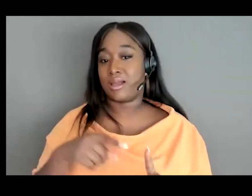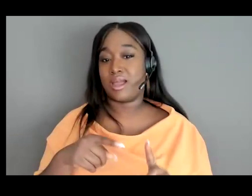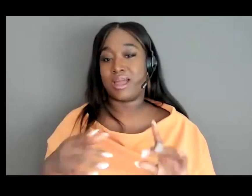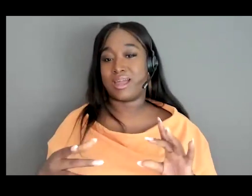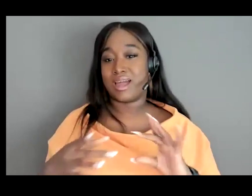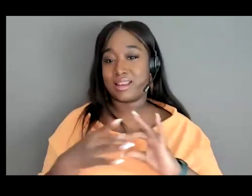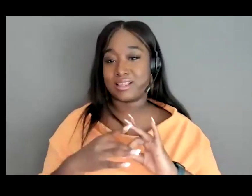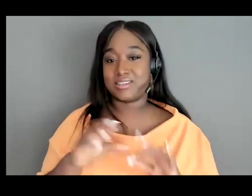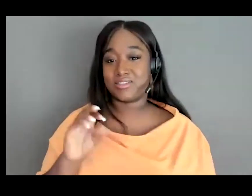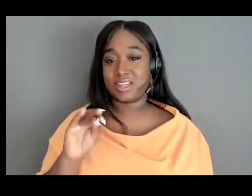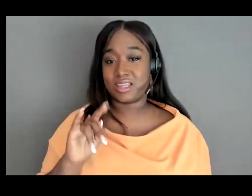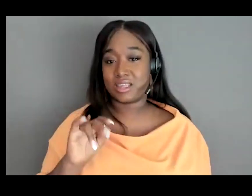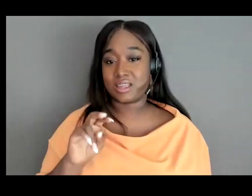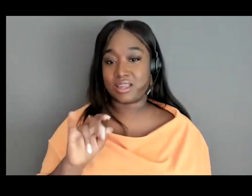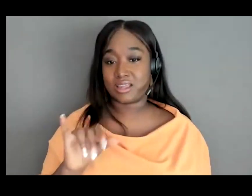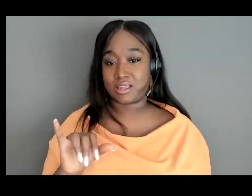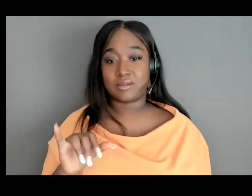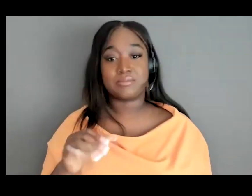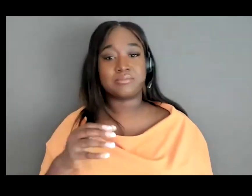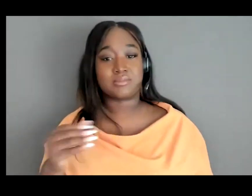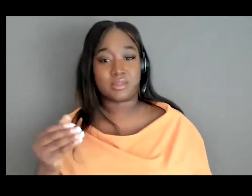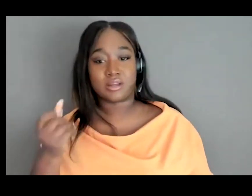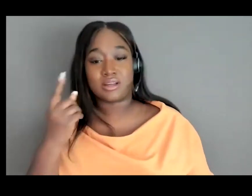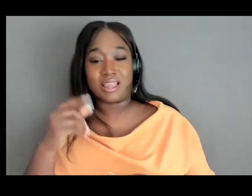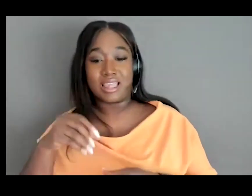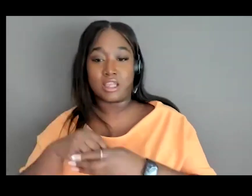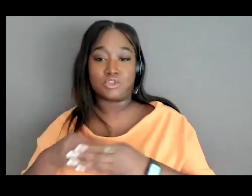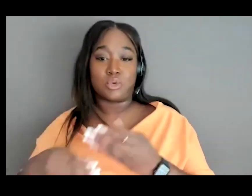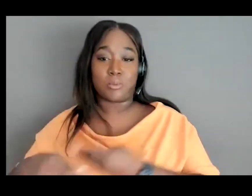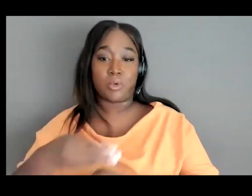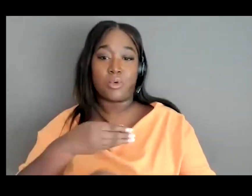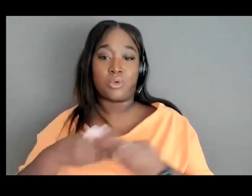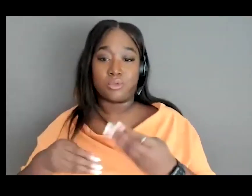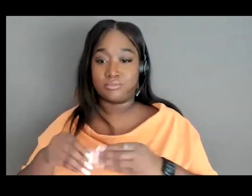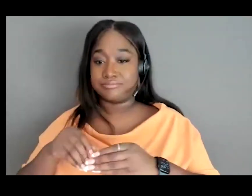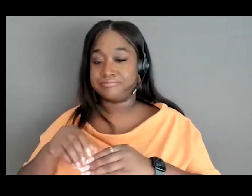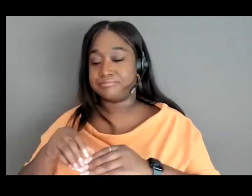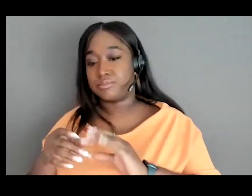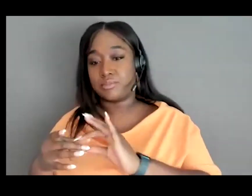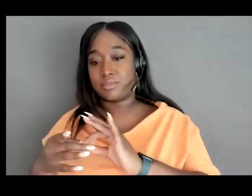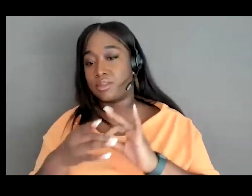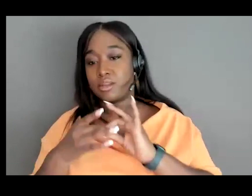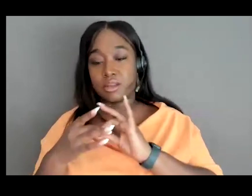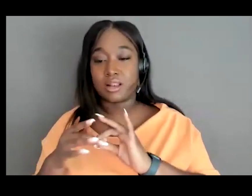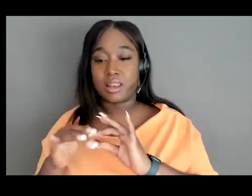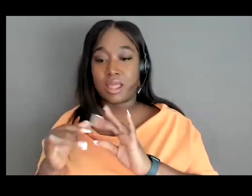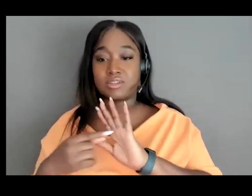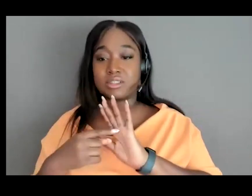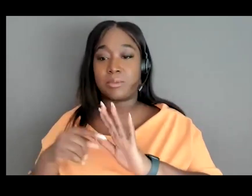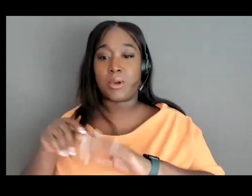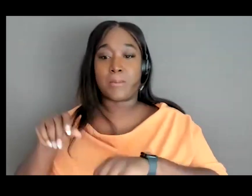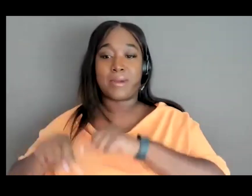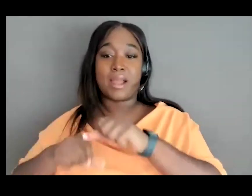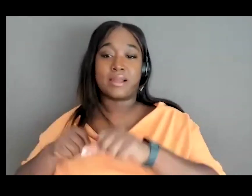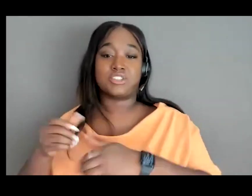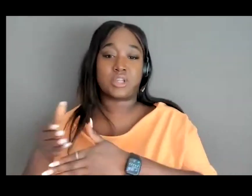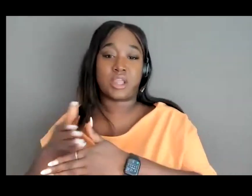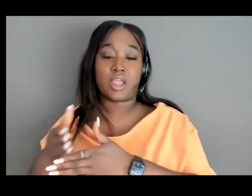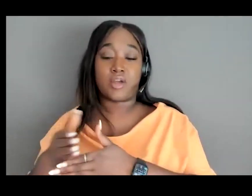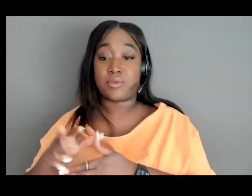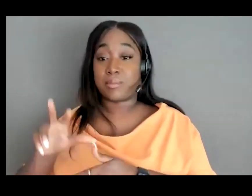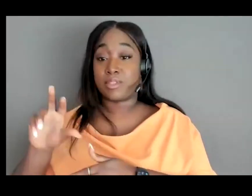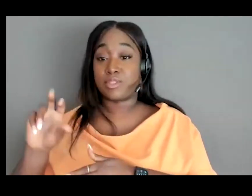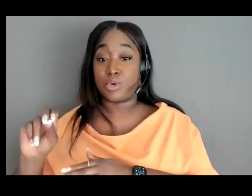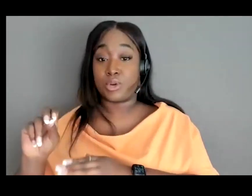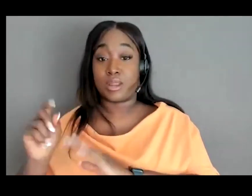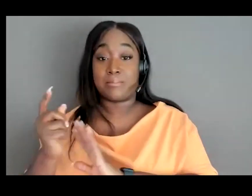towards intermodal, multi-provider linked trips, which could be bike share to a 30-minute route to a